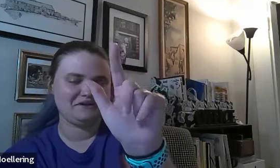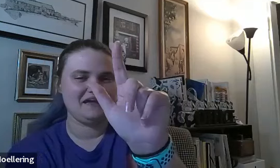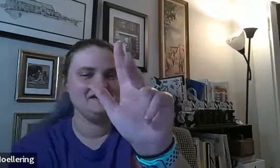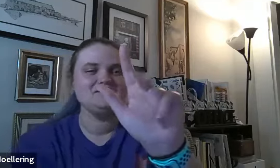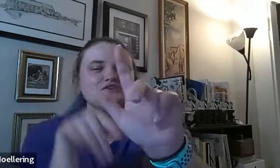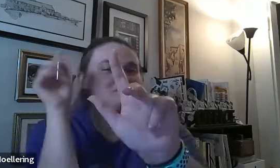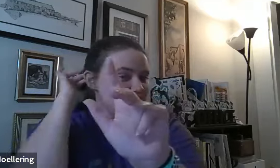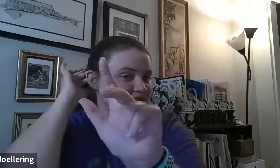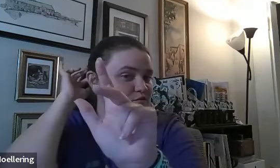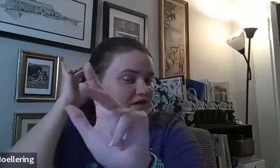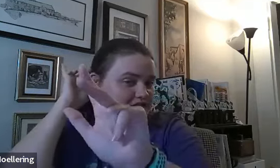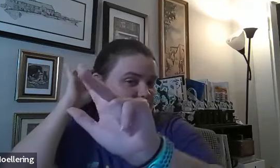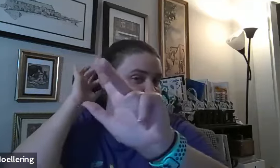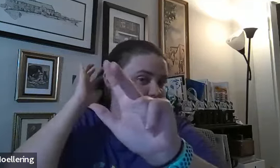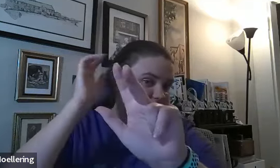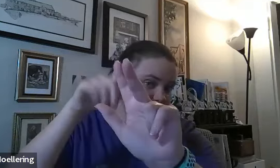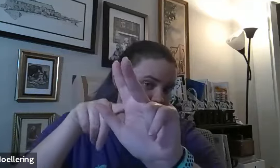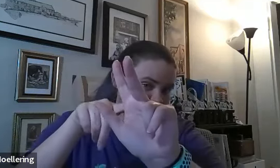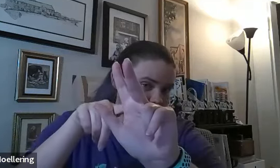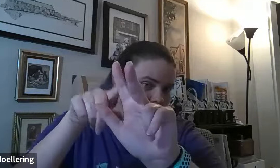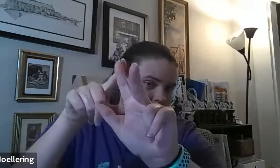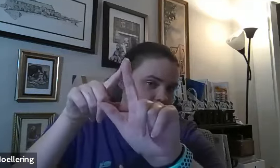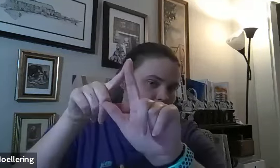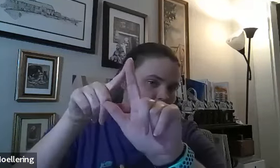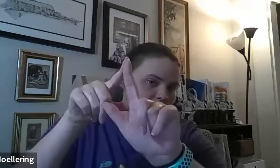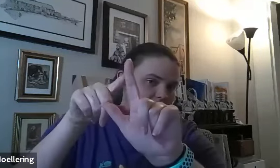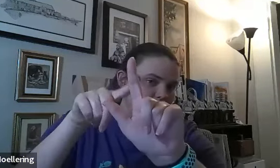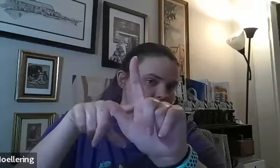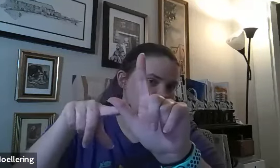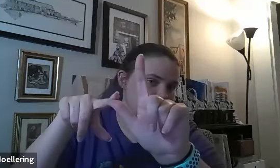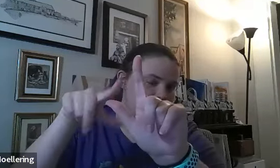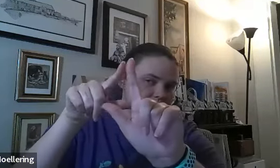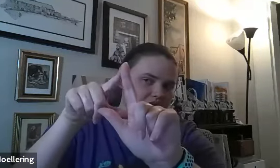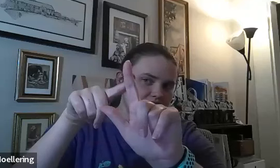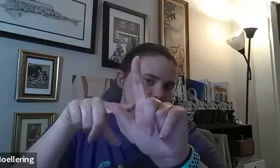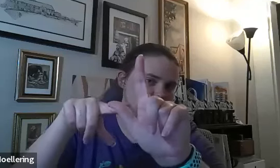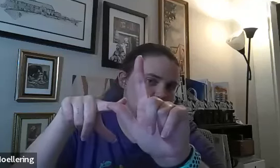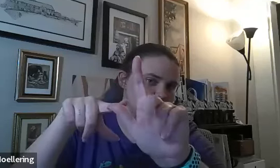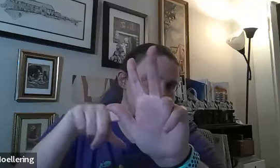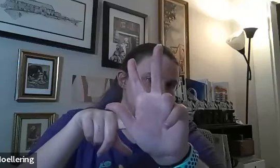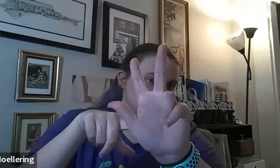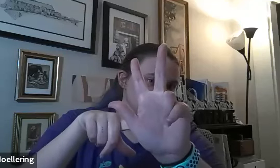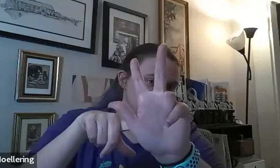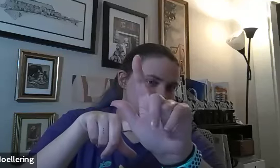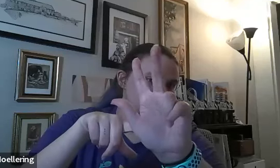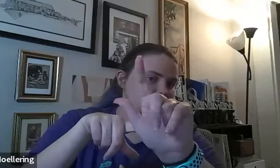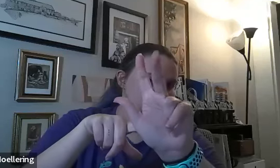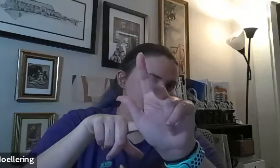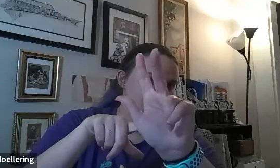Okay. So this one is 23. Again, it's that. I would think of there's the 2 and then the 3.